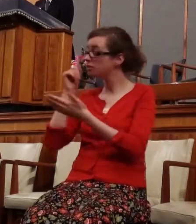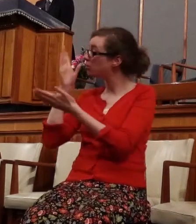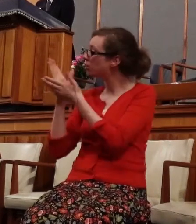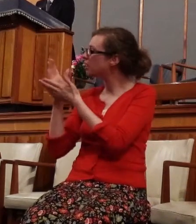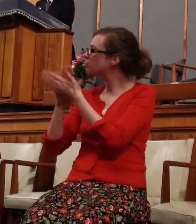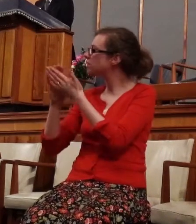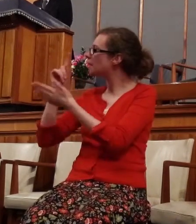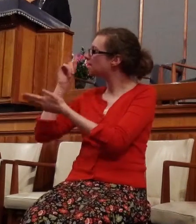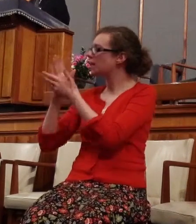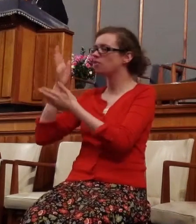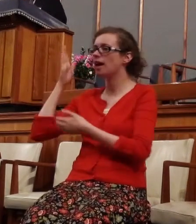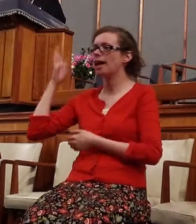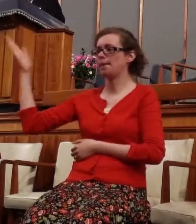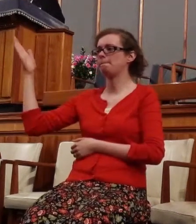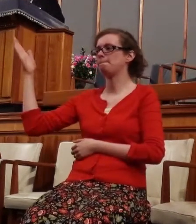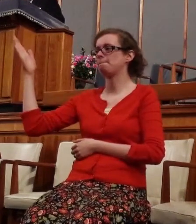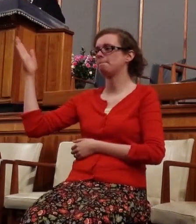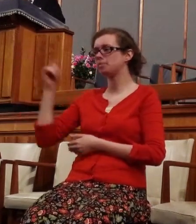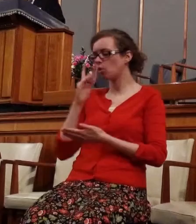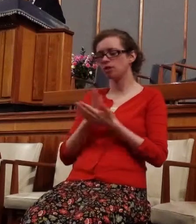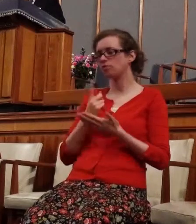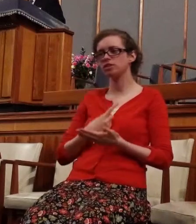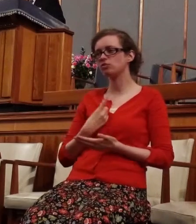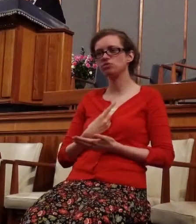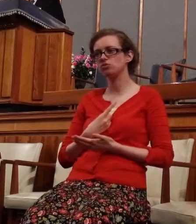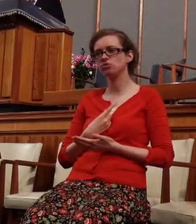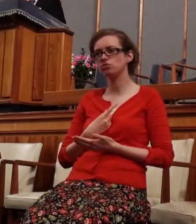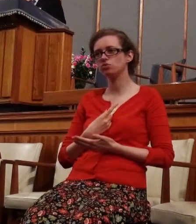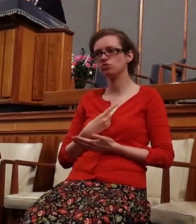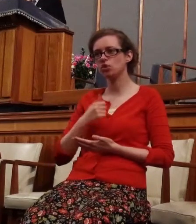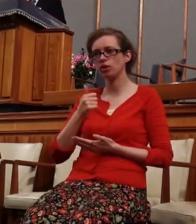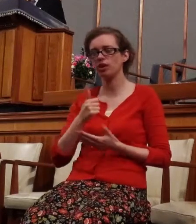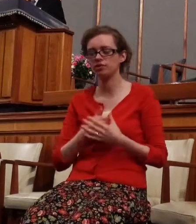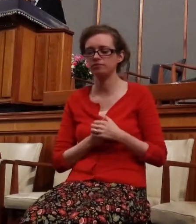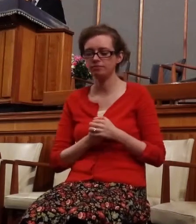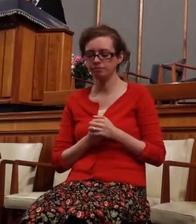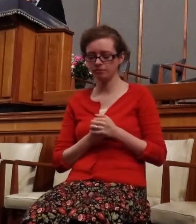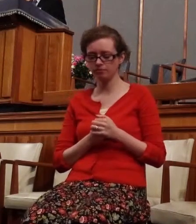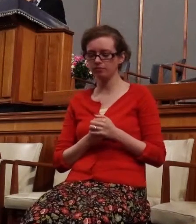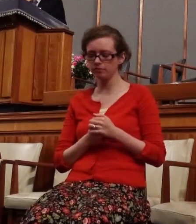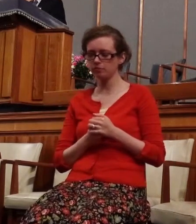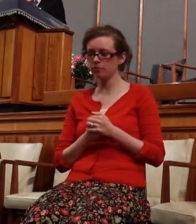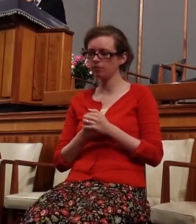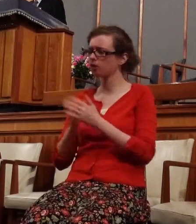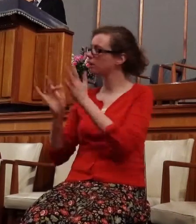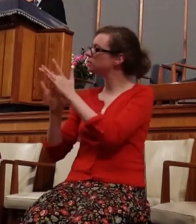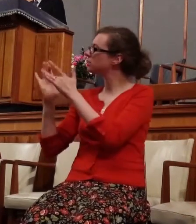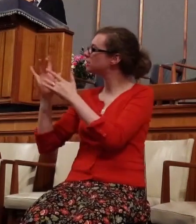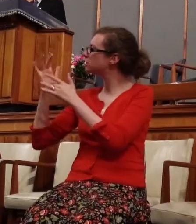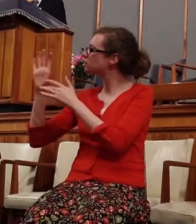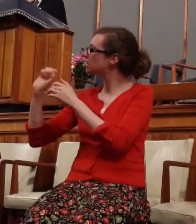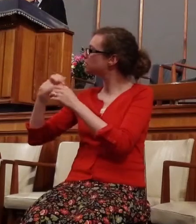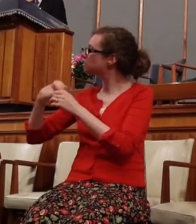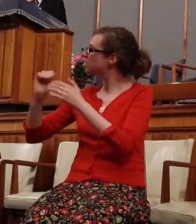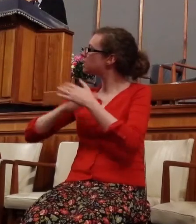works. True love is always sacrificial. And Christ has shown his love unto